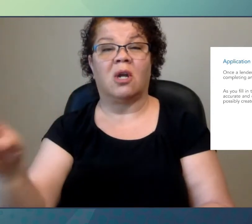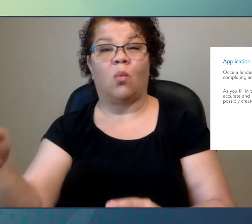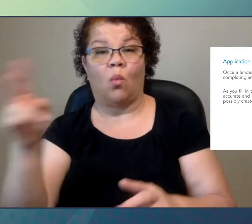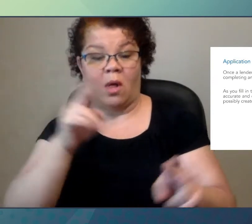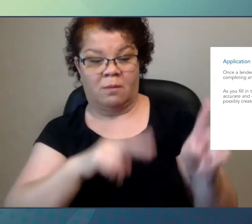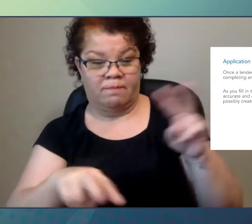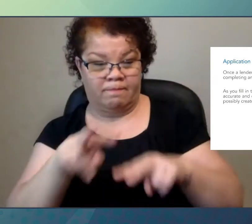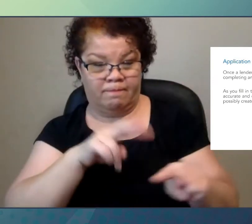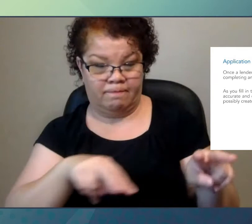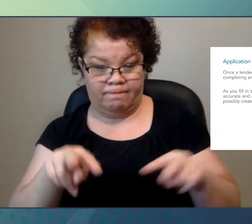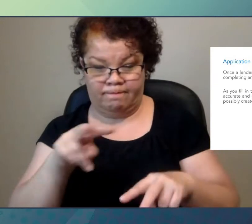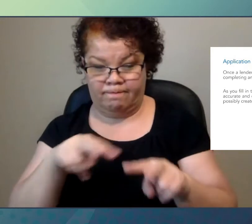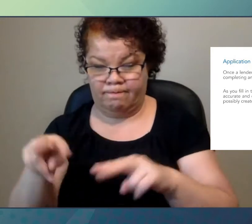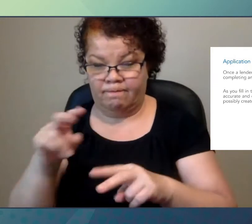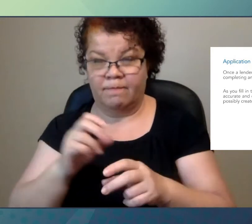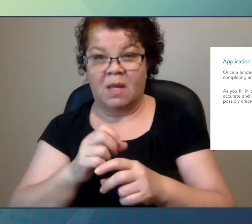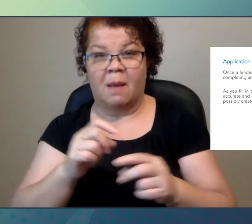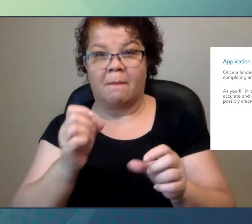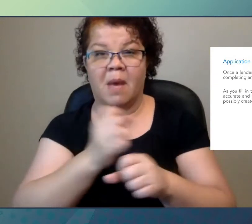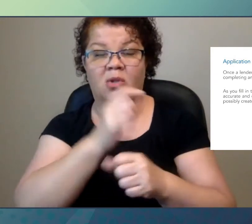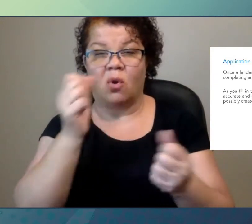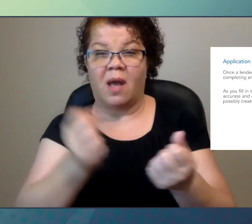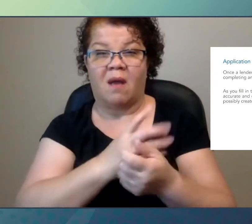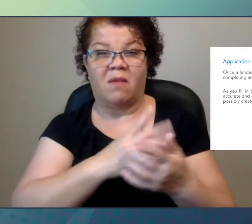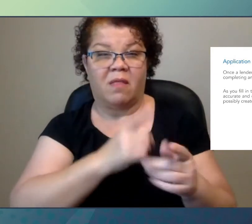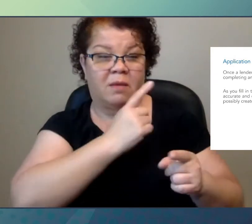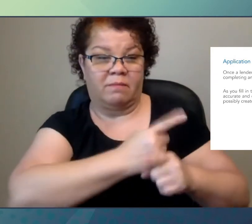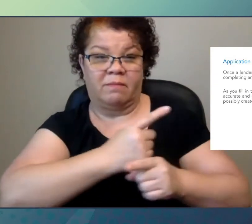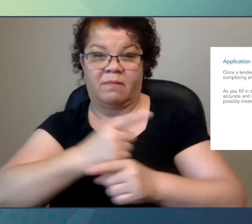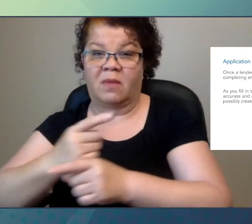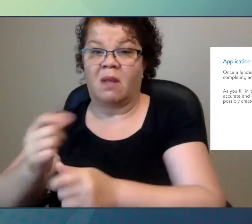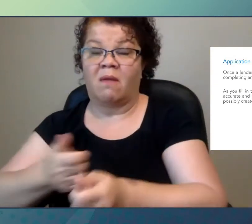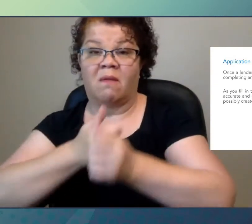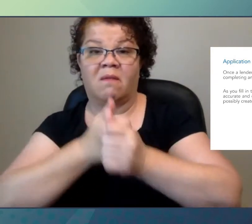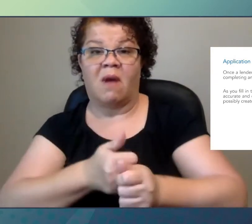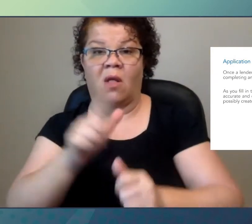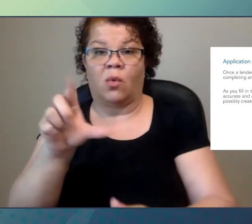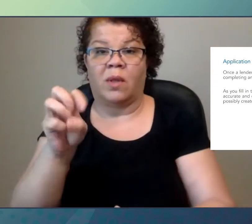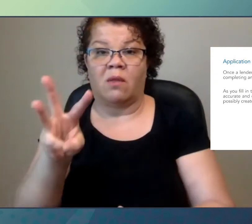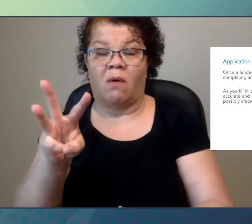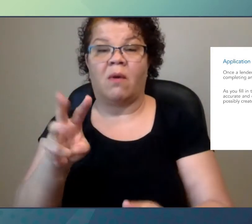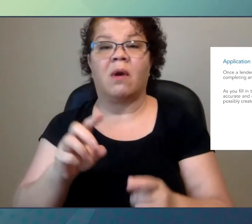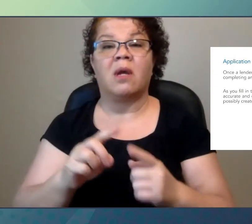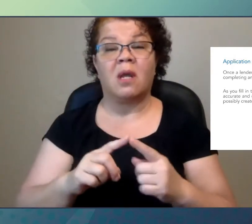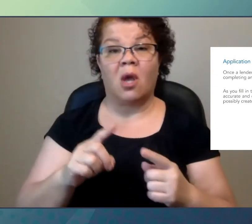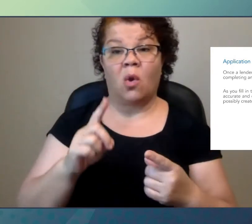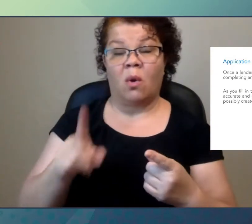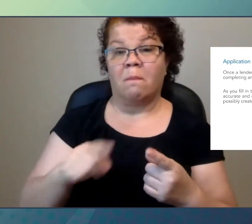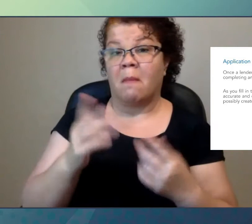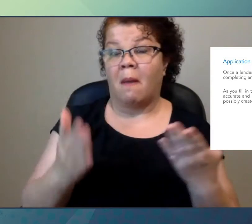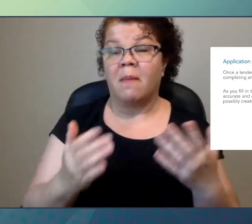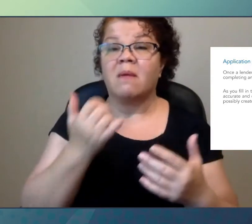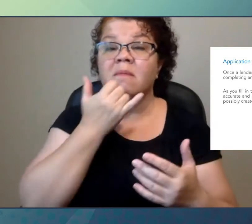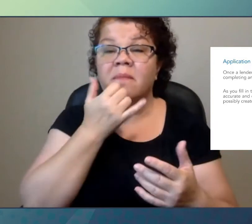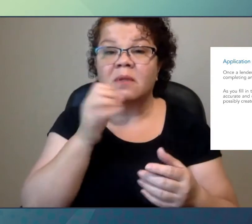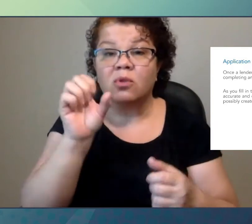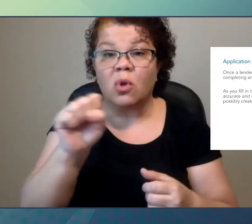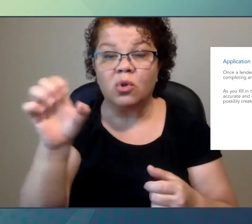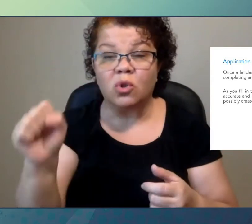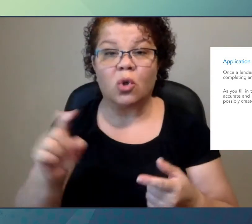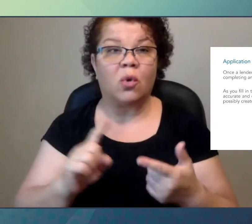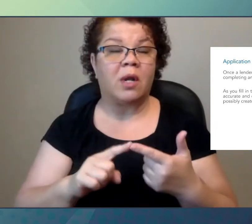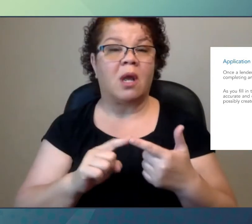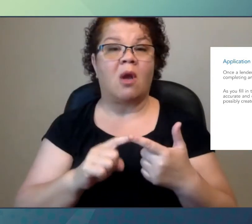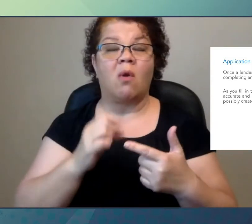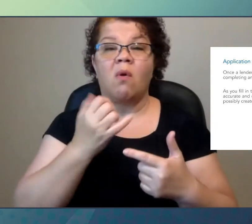security number, you know, and when we run all of our credit reports and we look at and compare the data that we have, all the